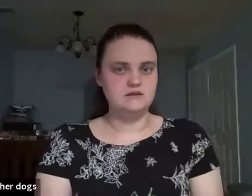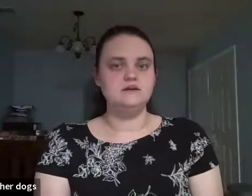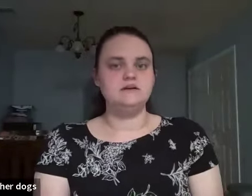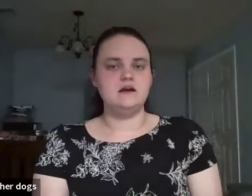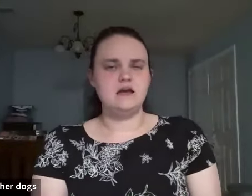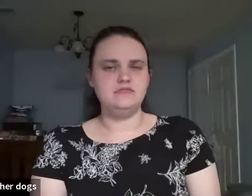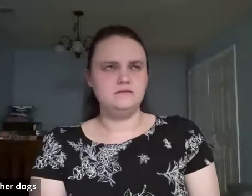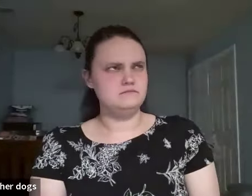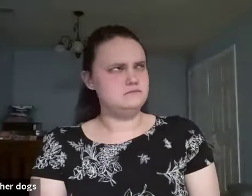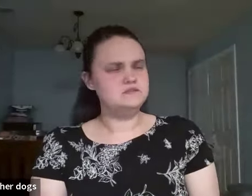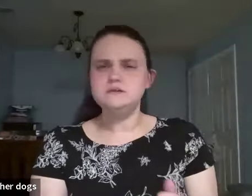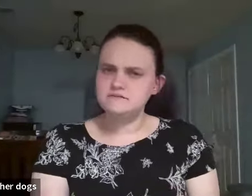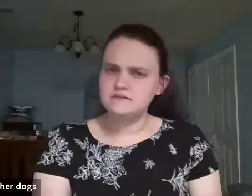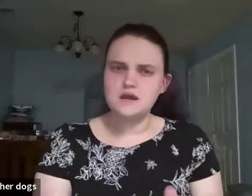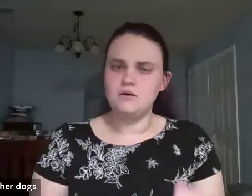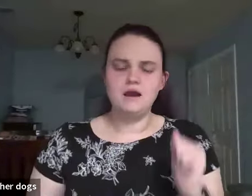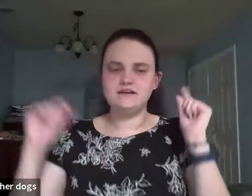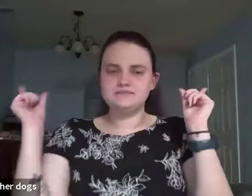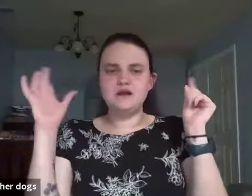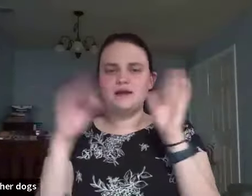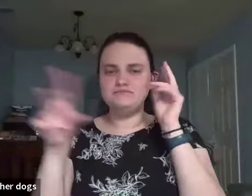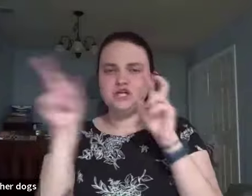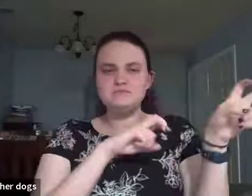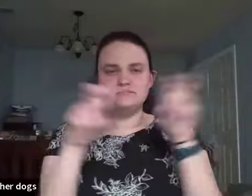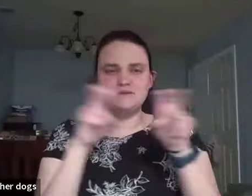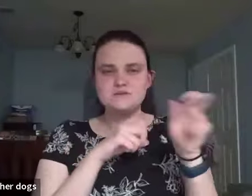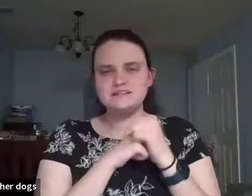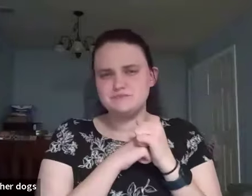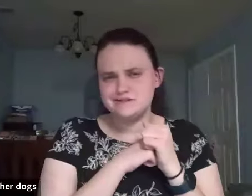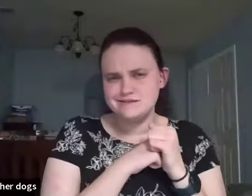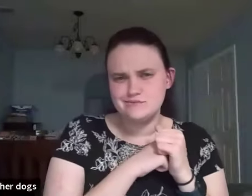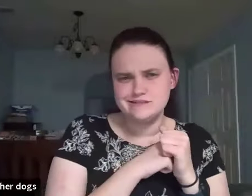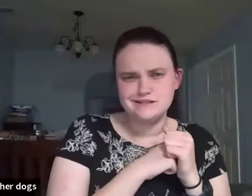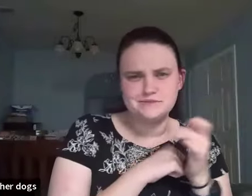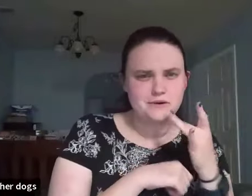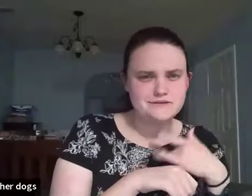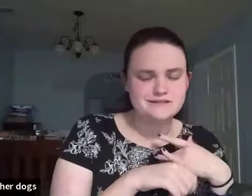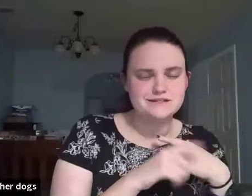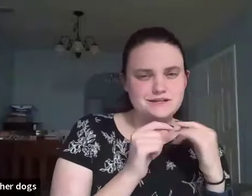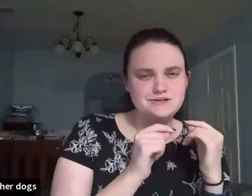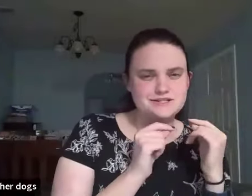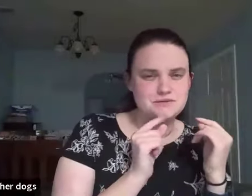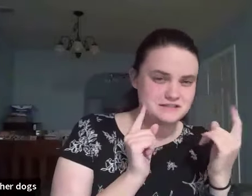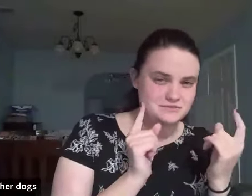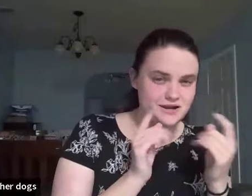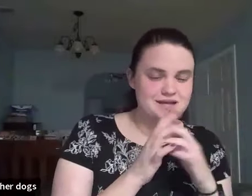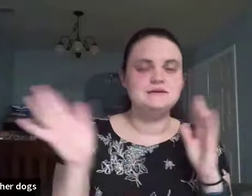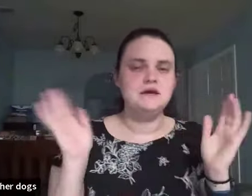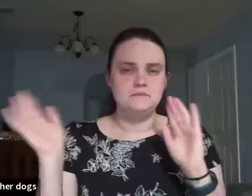Okay. Did we? No, I'm sorry. I jump sometimes where I'm like, did we do this when we talked about birthdays? Because I know you can talk about a surprise,